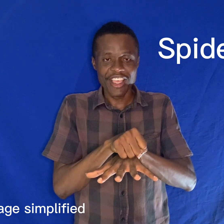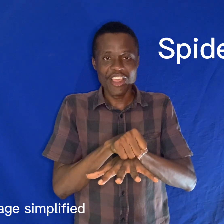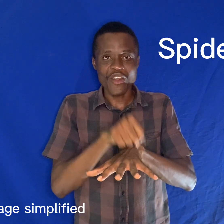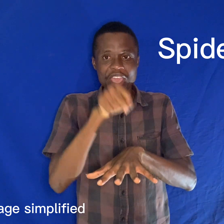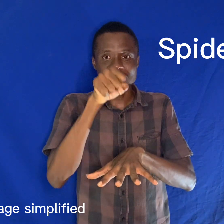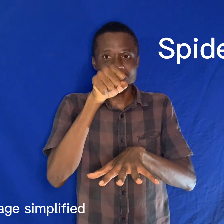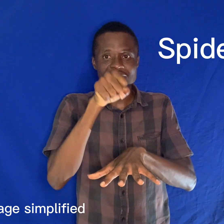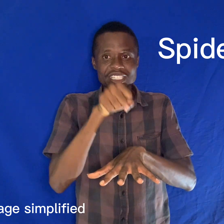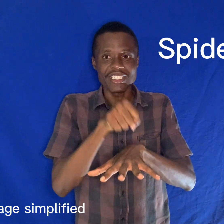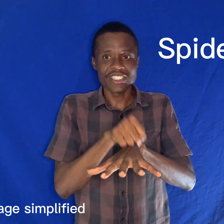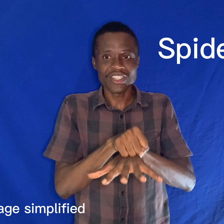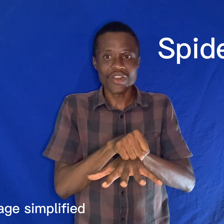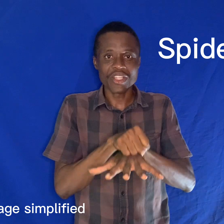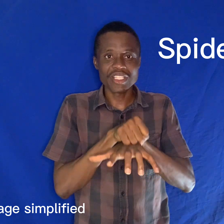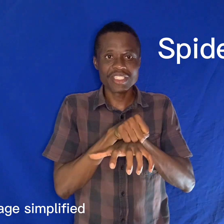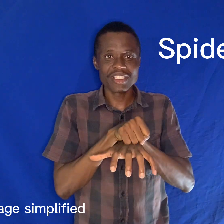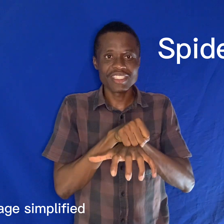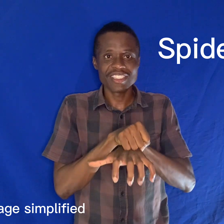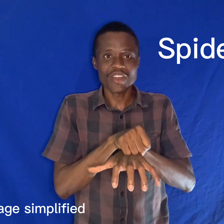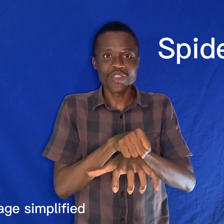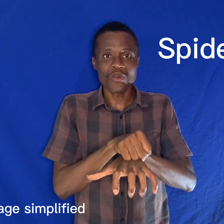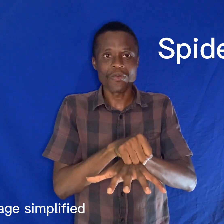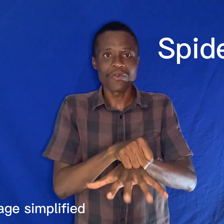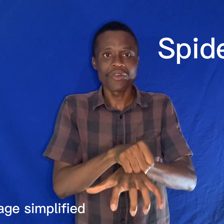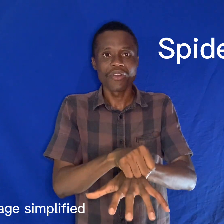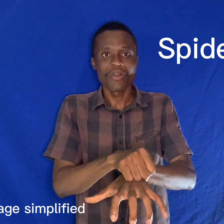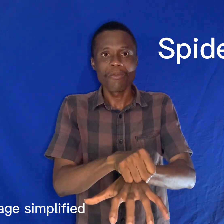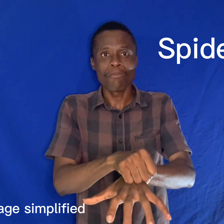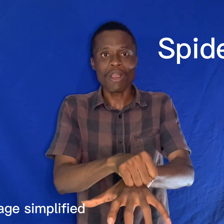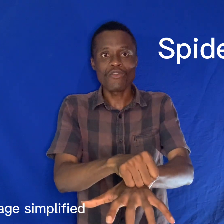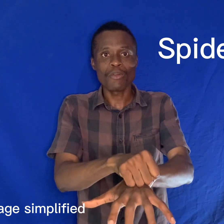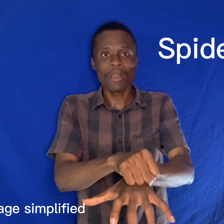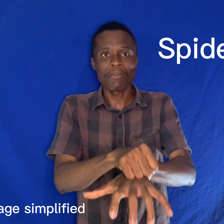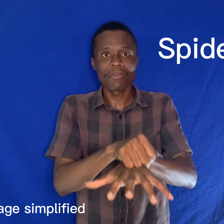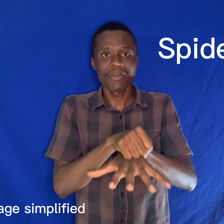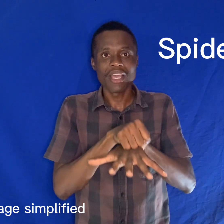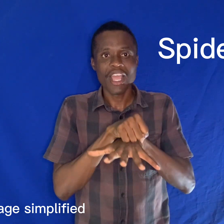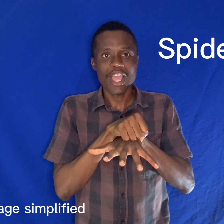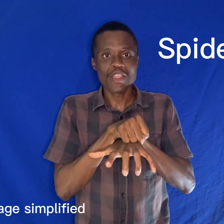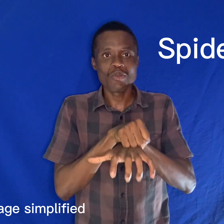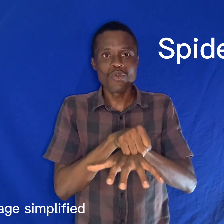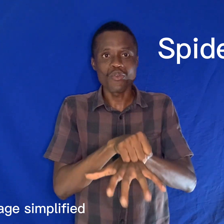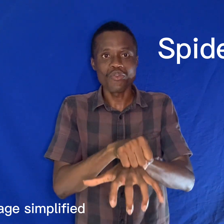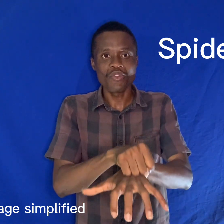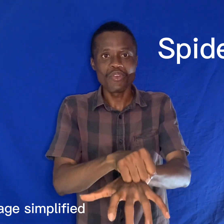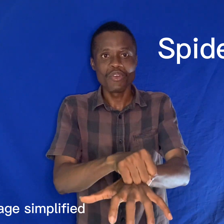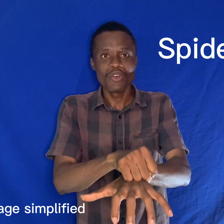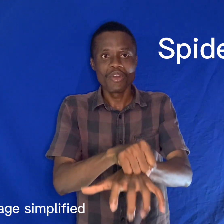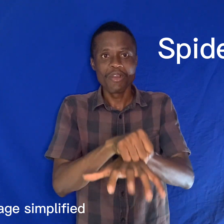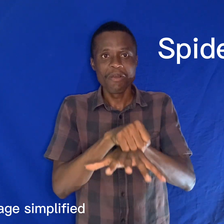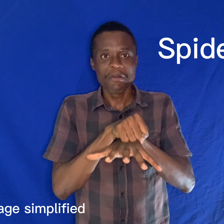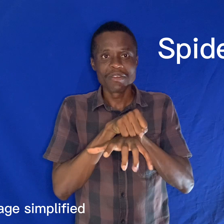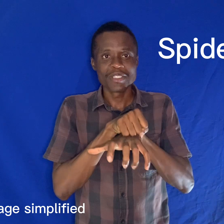Your S hand on it, on your back of your palm, and you move.